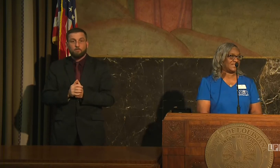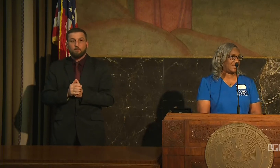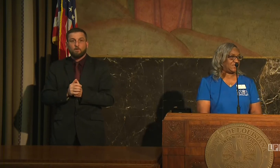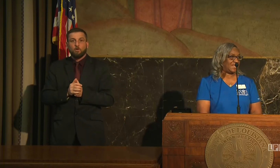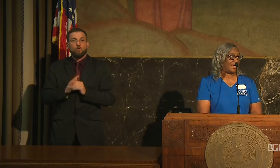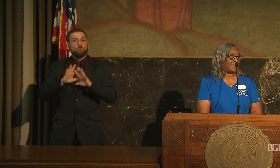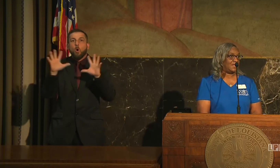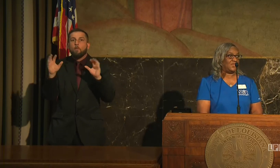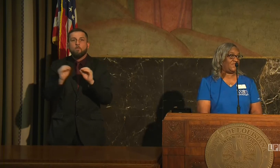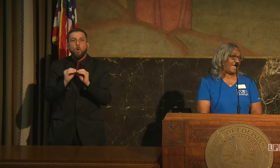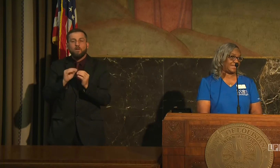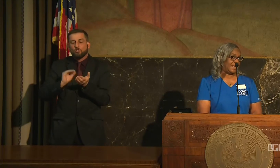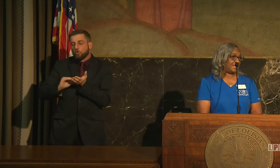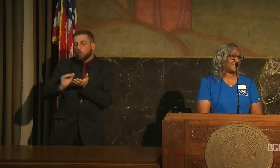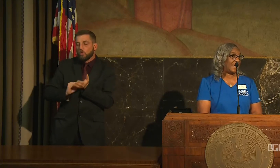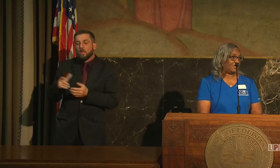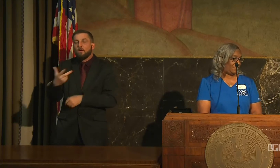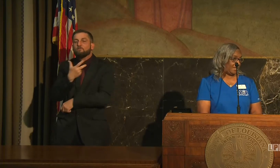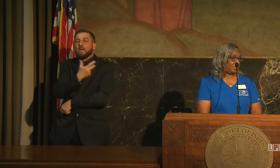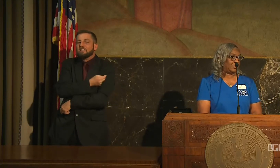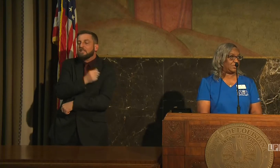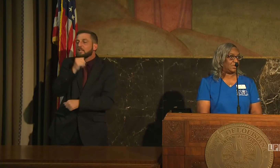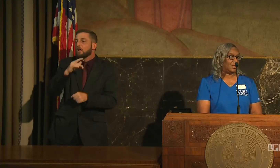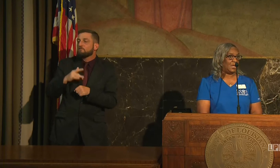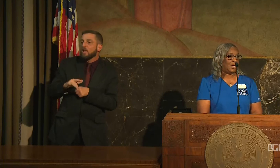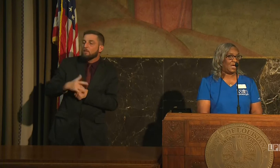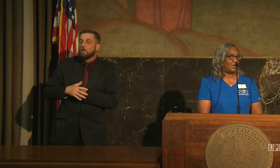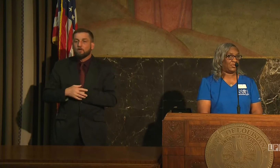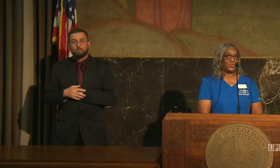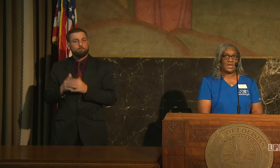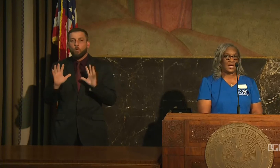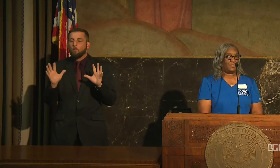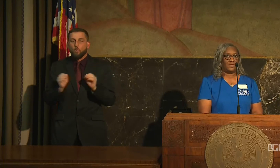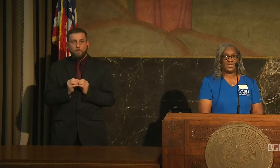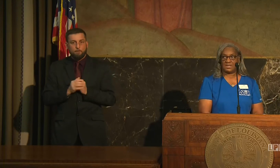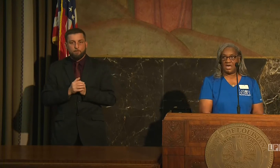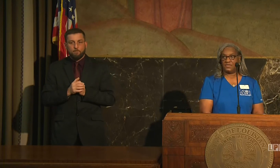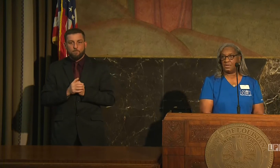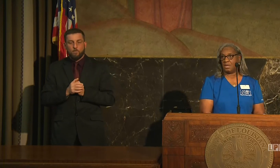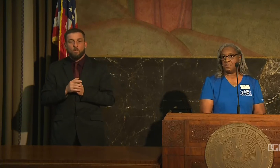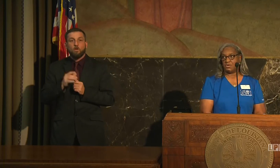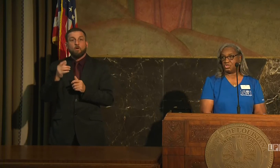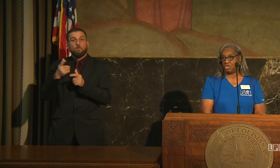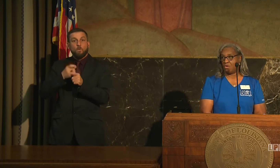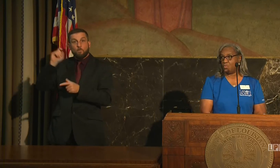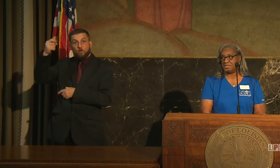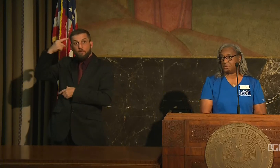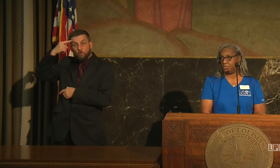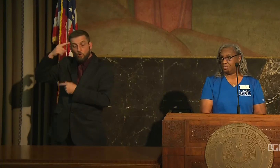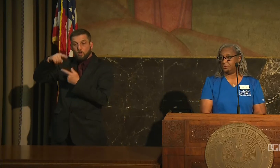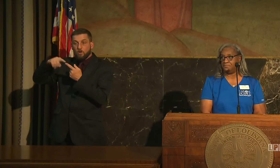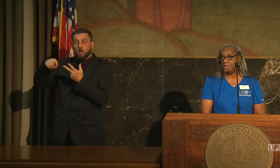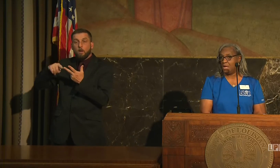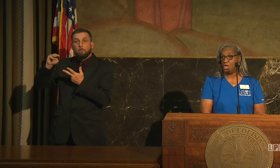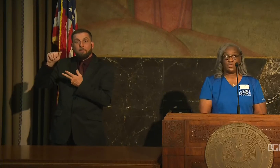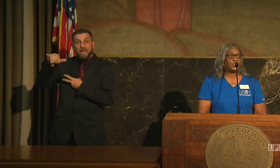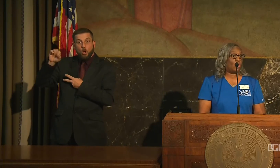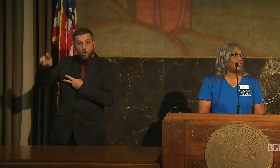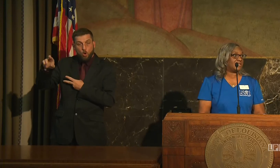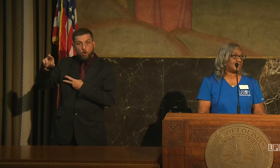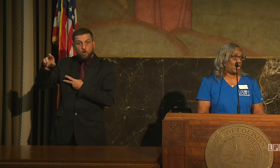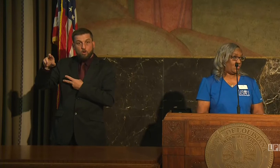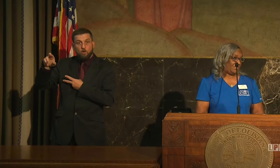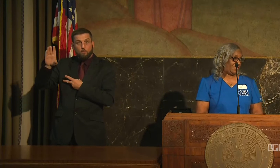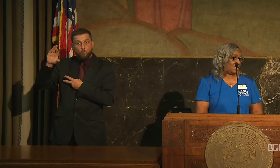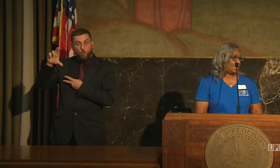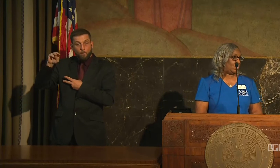more excuse that the vaccine is not available. Through the help of the governor and Mayor Sharon Weston Broome, the